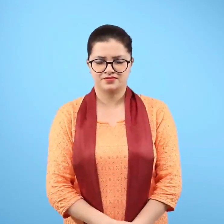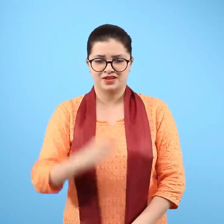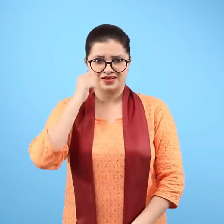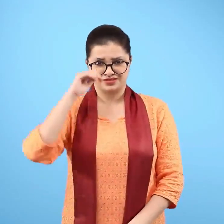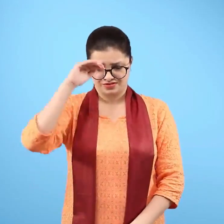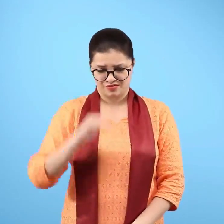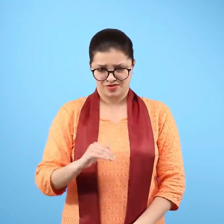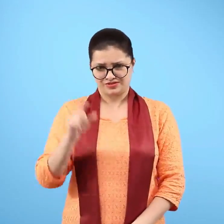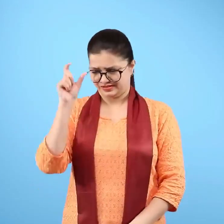Sabu is